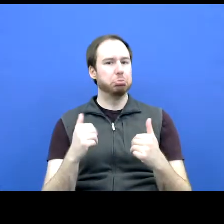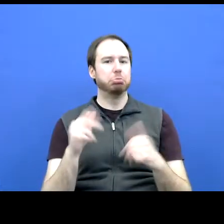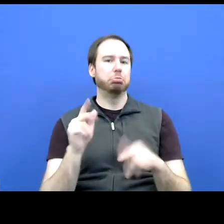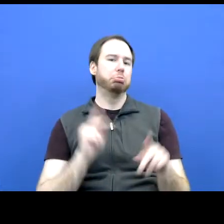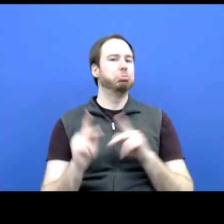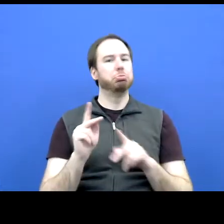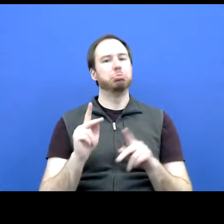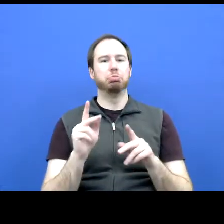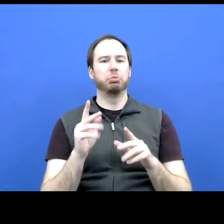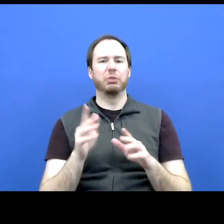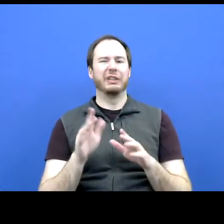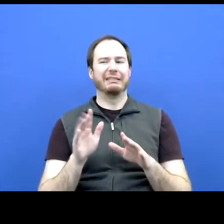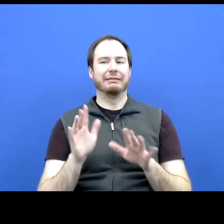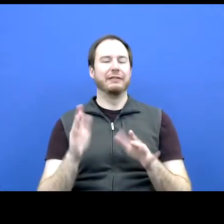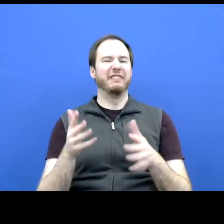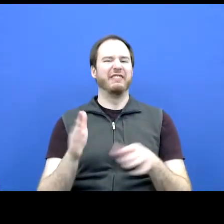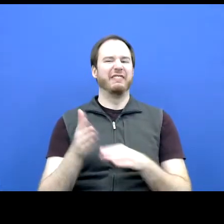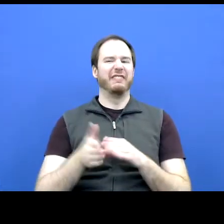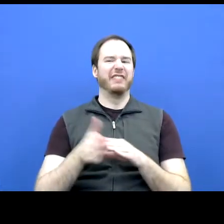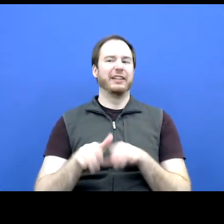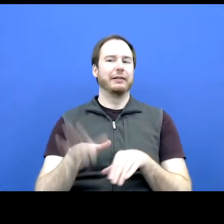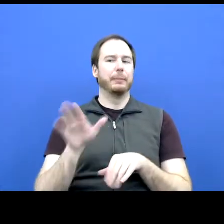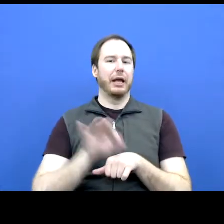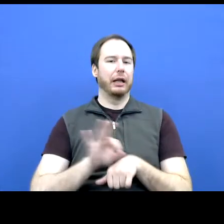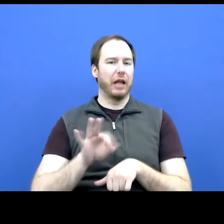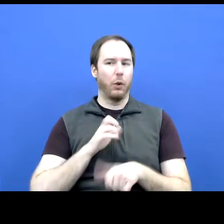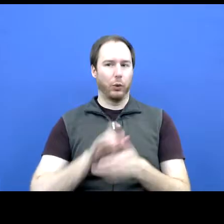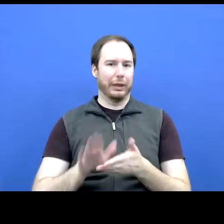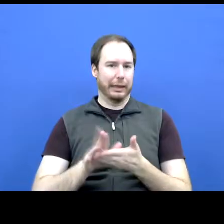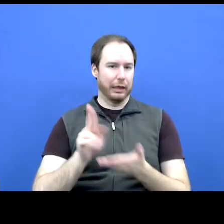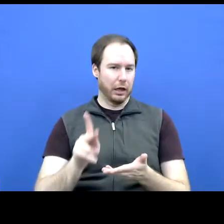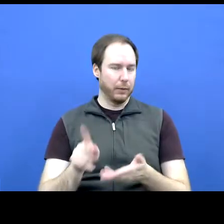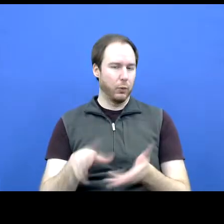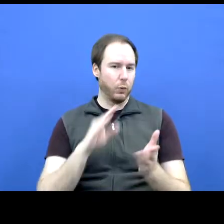gone by 9 p.m., get everything cleaned up. I am